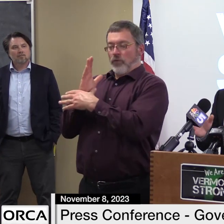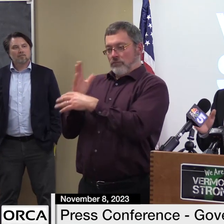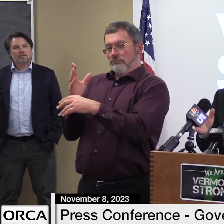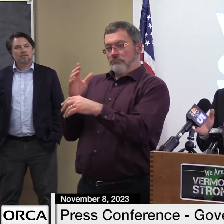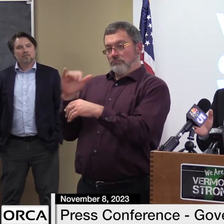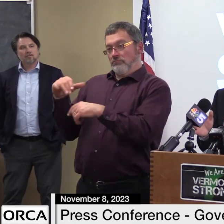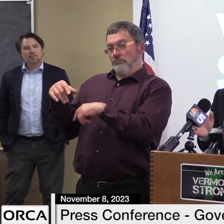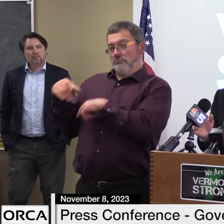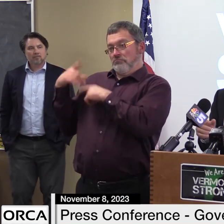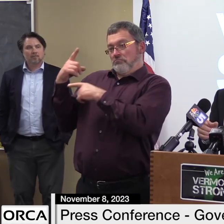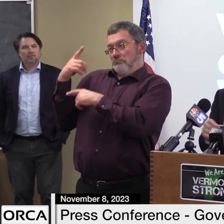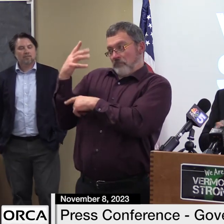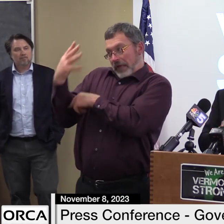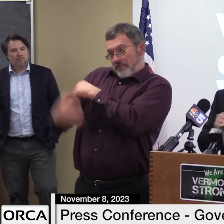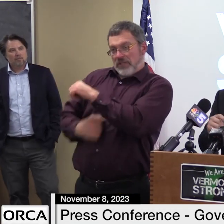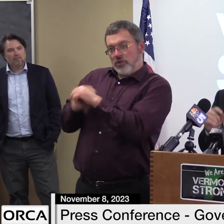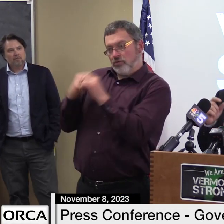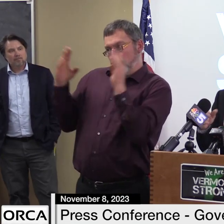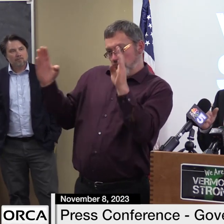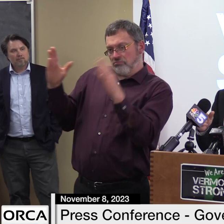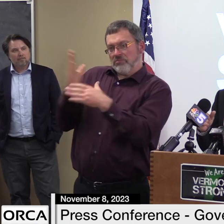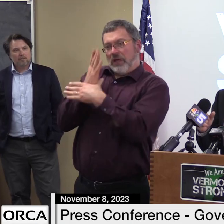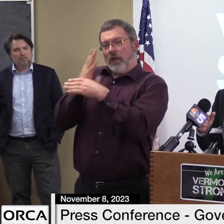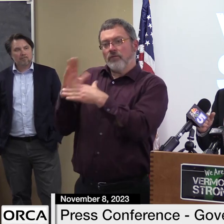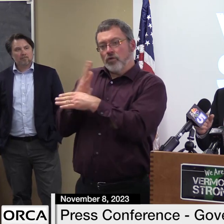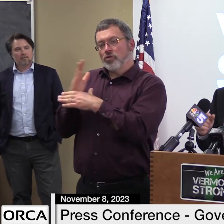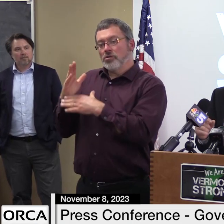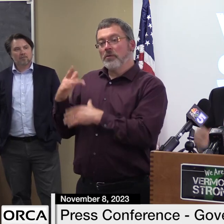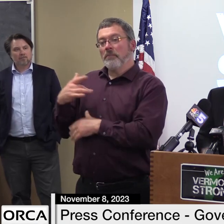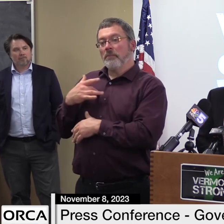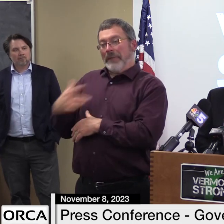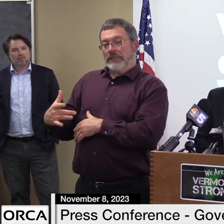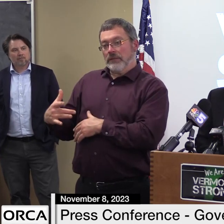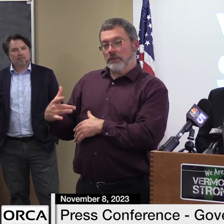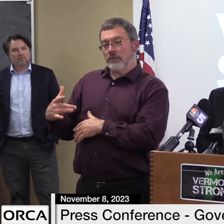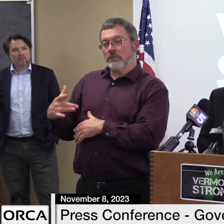the last 5 years, and then that average annual production,